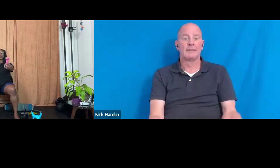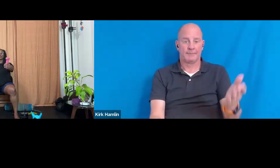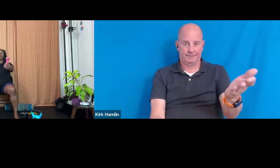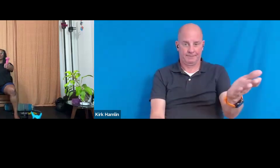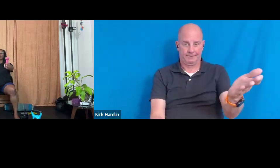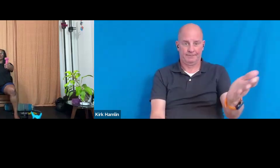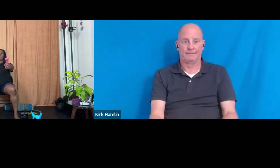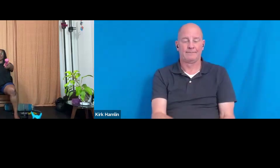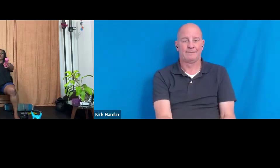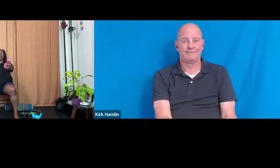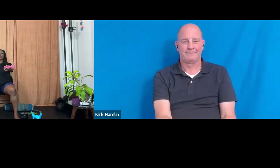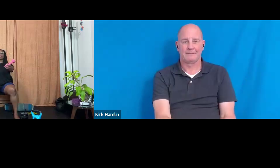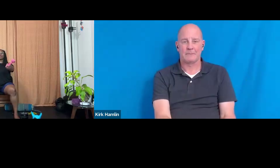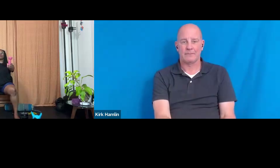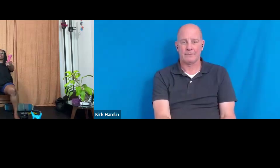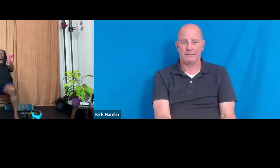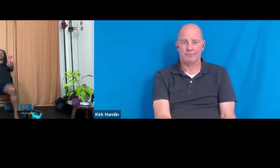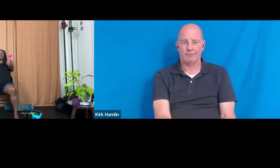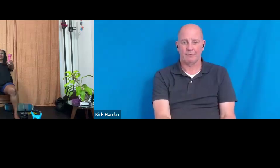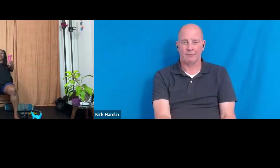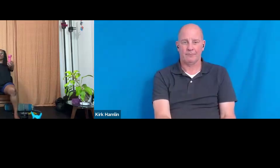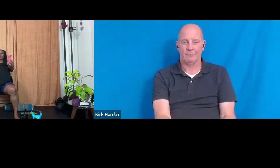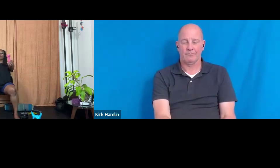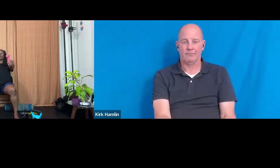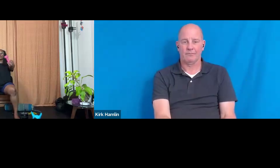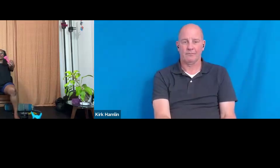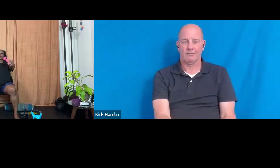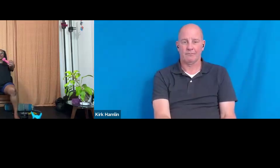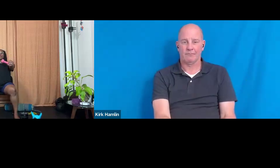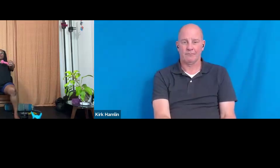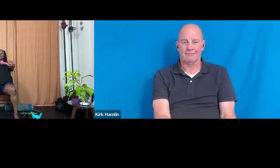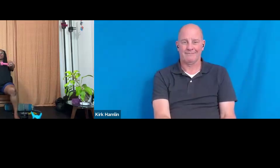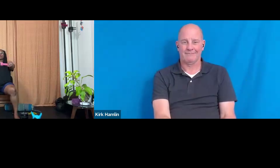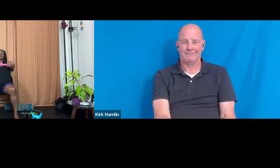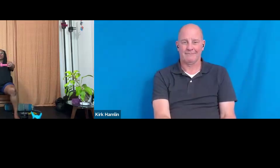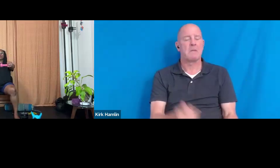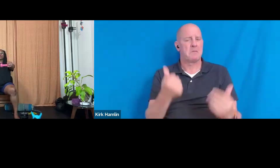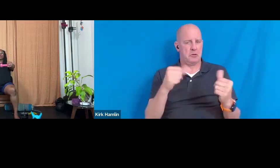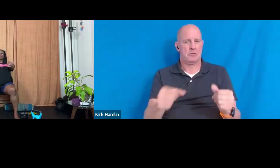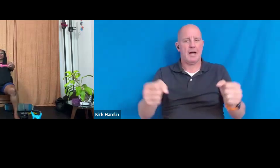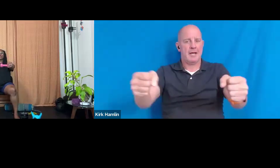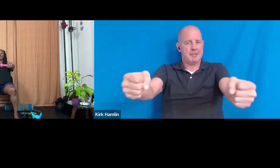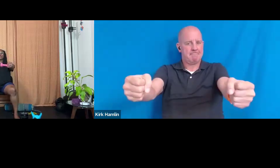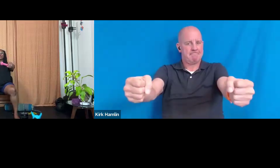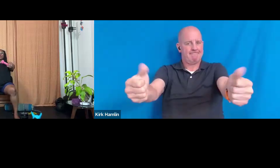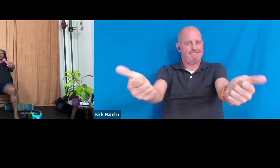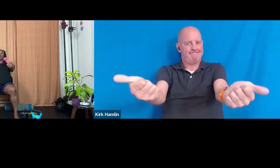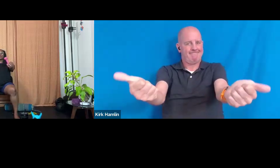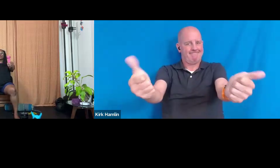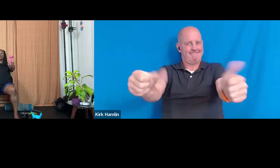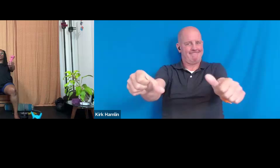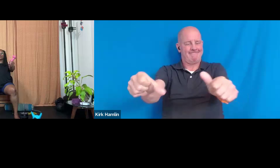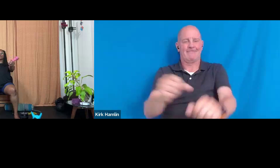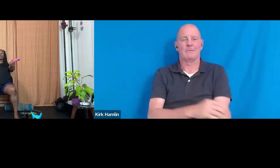Let's get started. All right, I'm gonna go for the arms raising version. I might regret it. Thumbs together, rotating